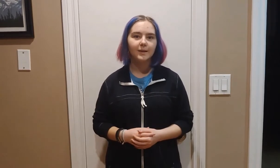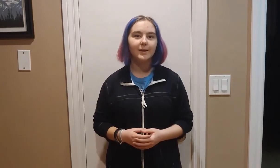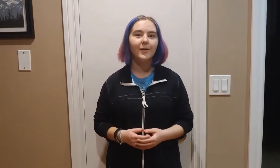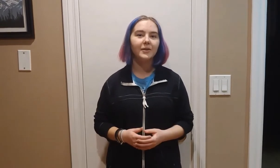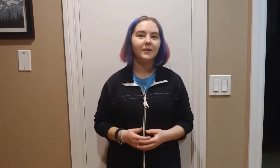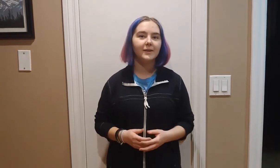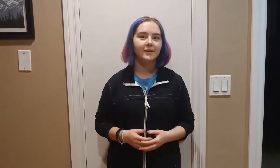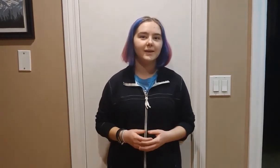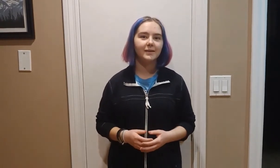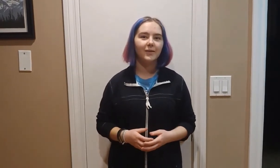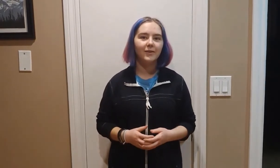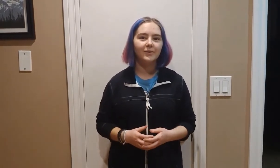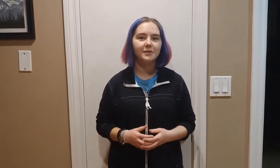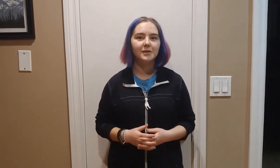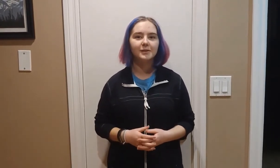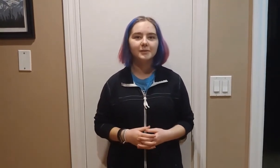Now we're gonna sing the whole song.